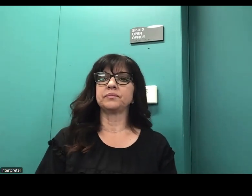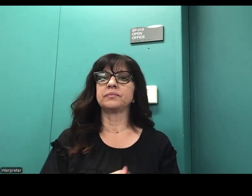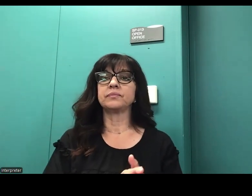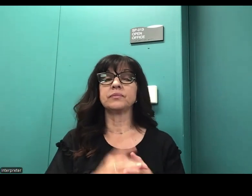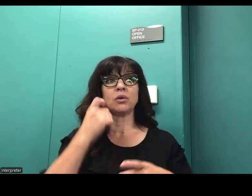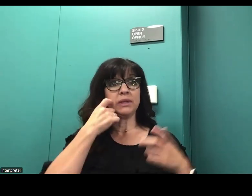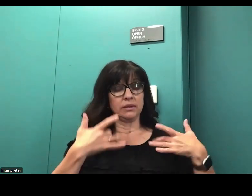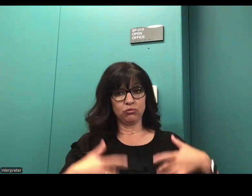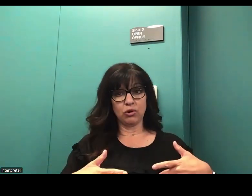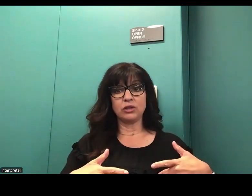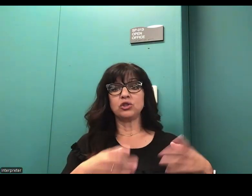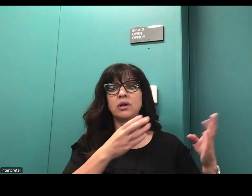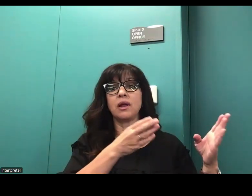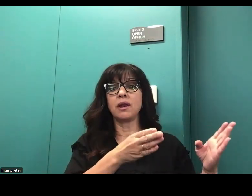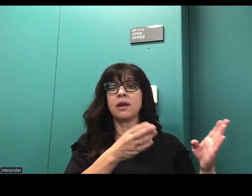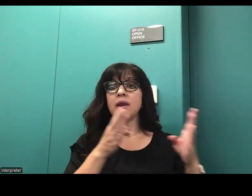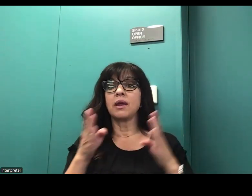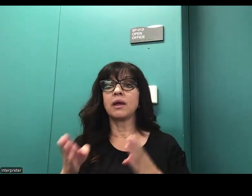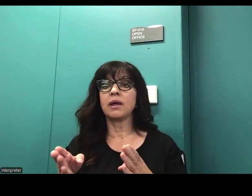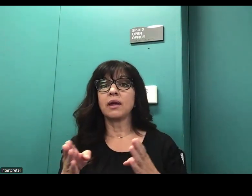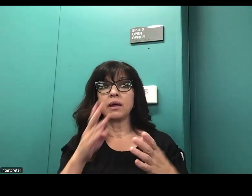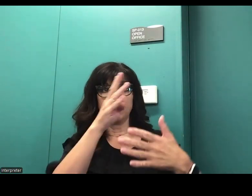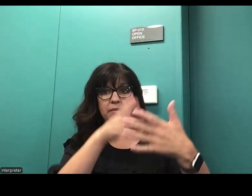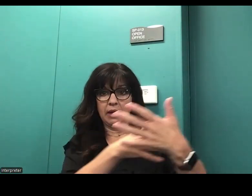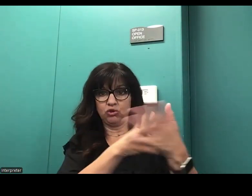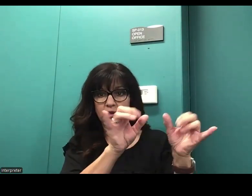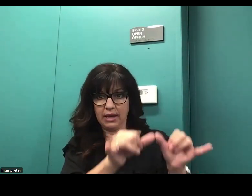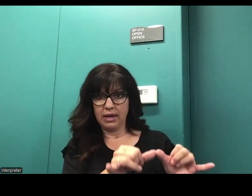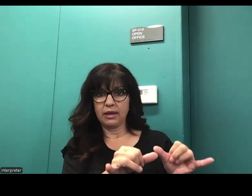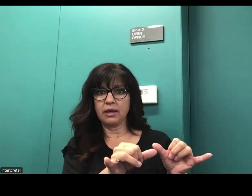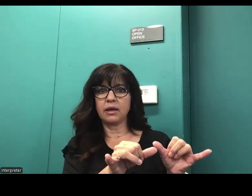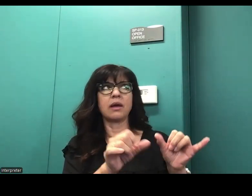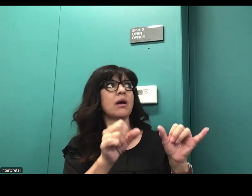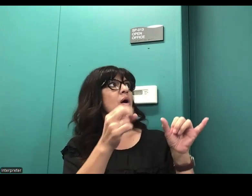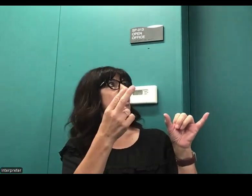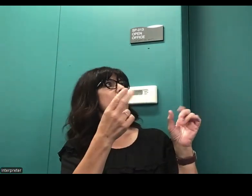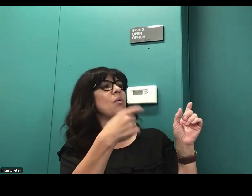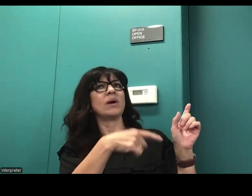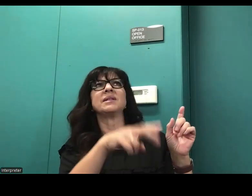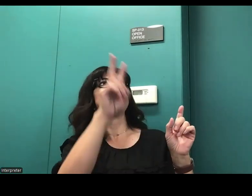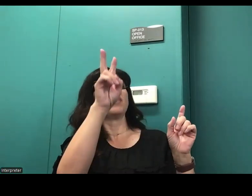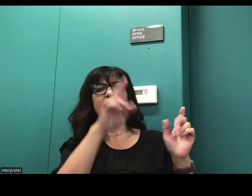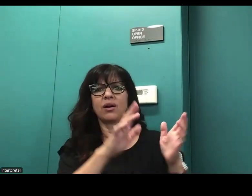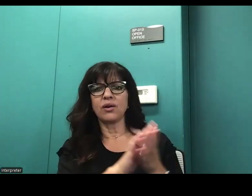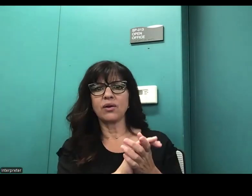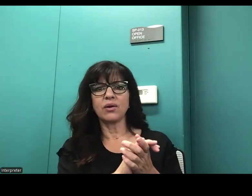Recent depression metric. Oh, look, it's up there, I feel like a